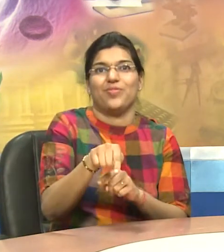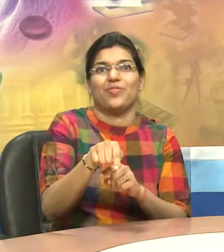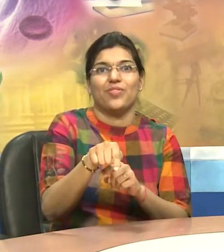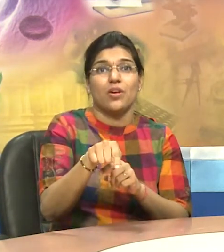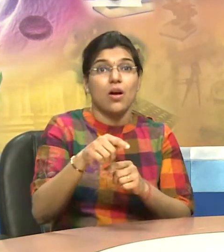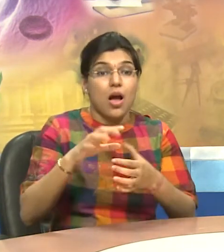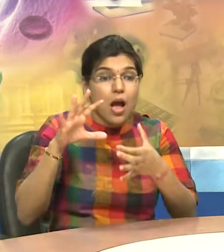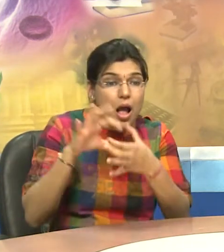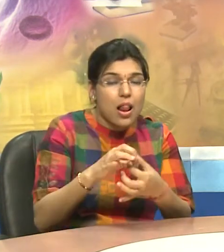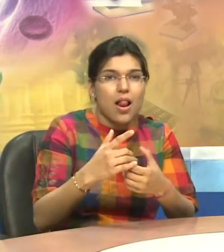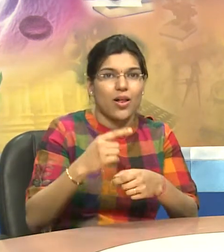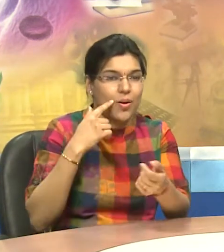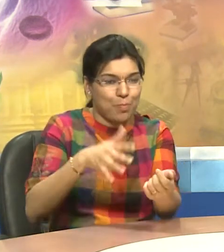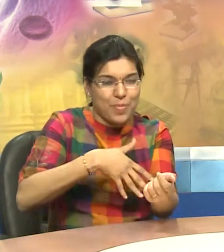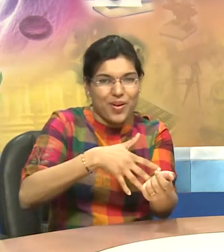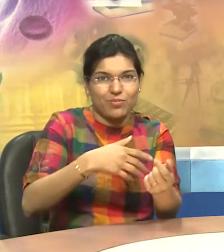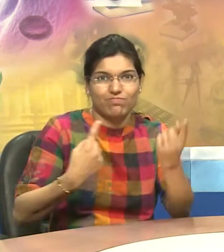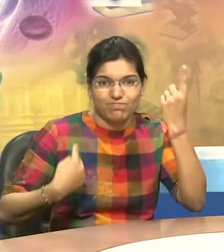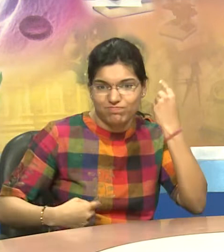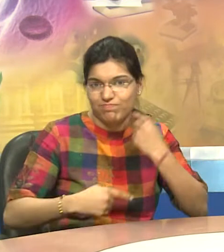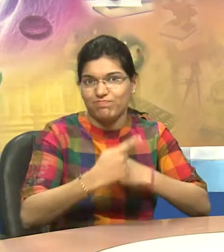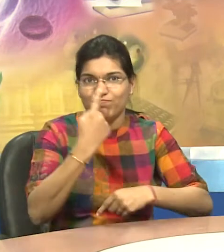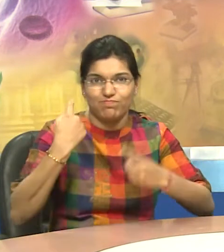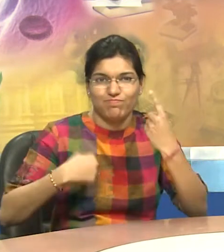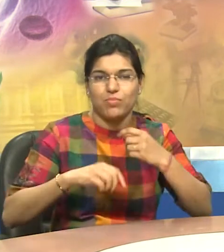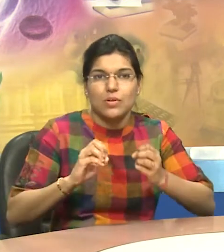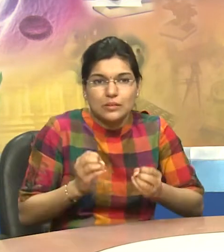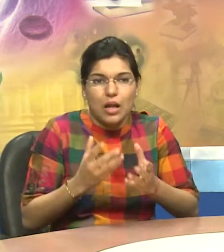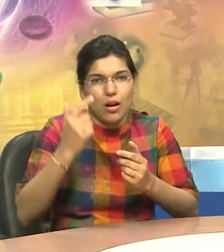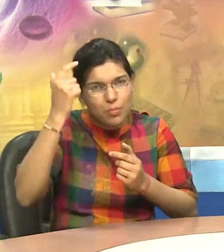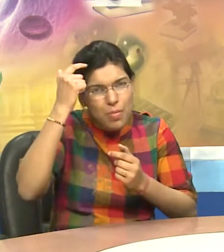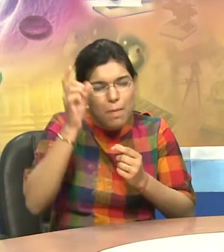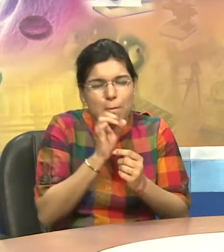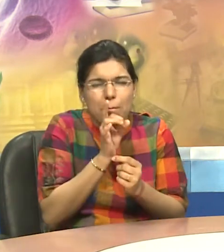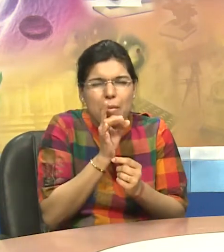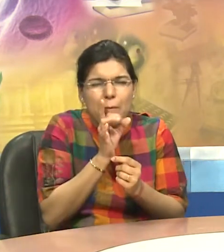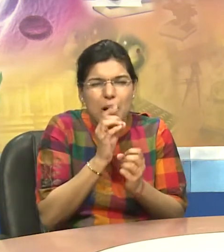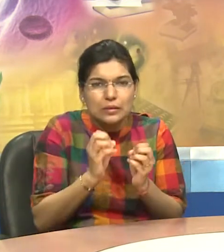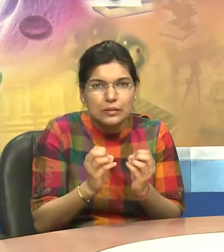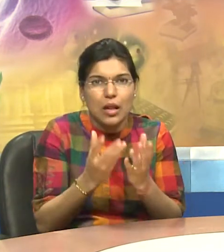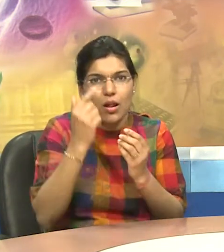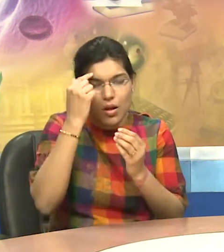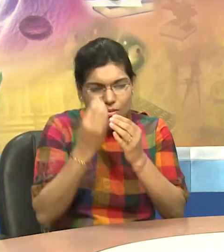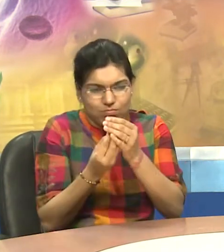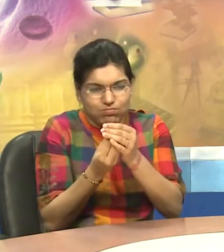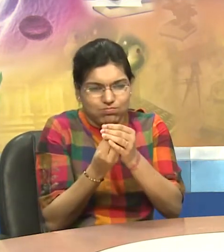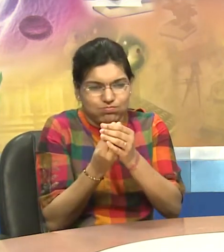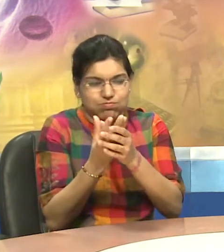the reason why Nasir have pain in his head so much. The